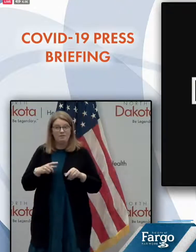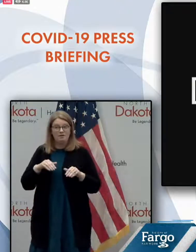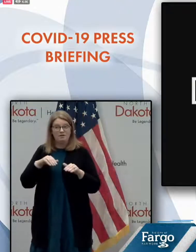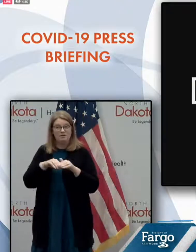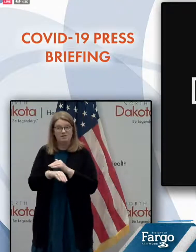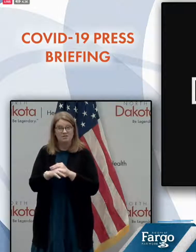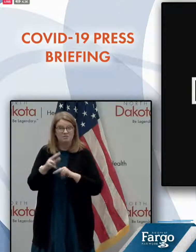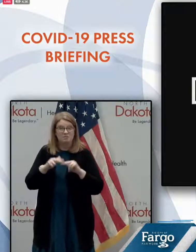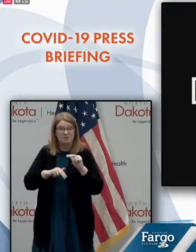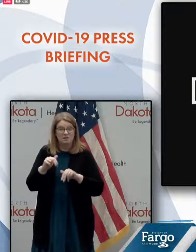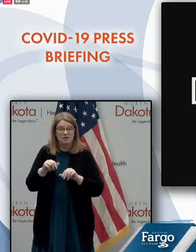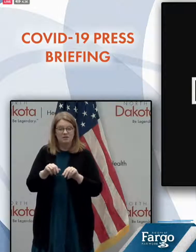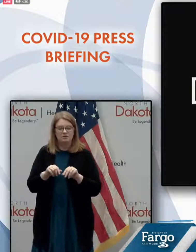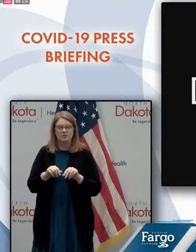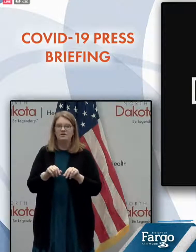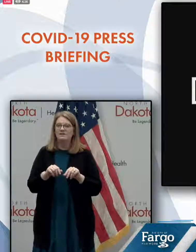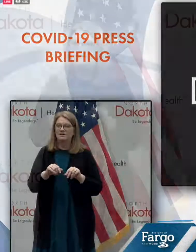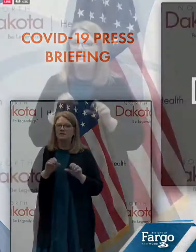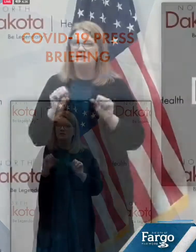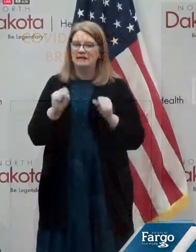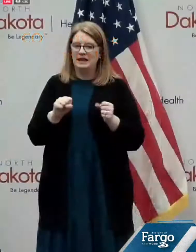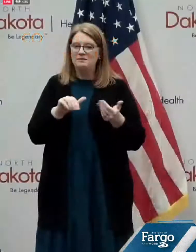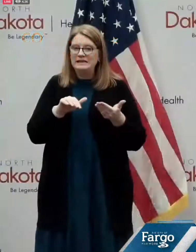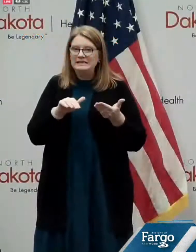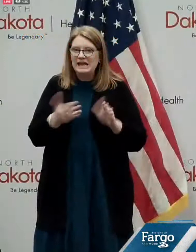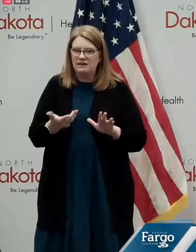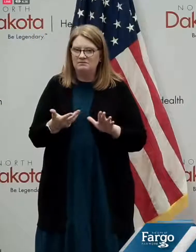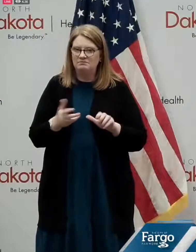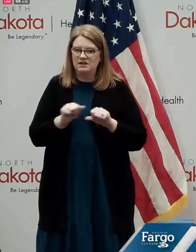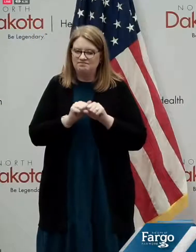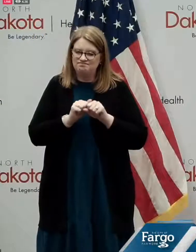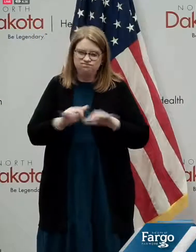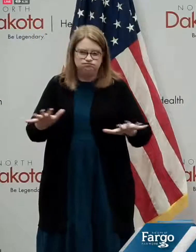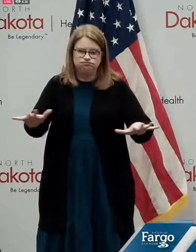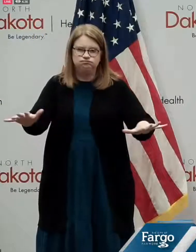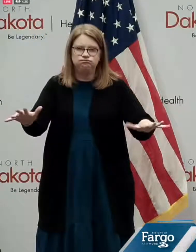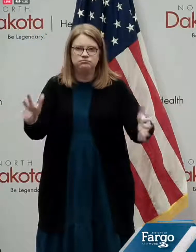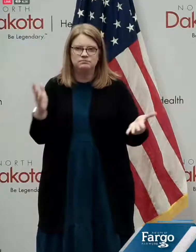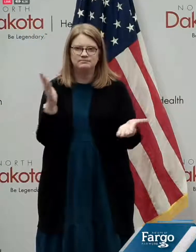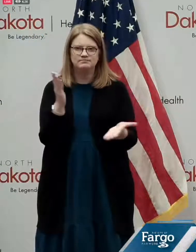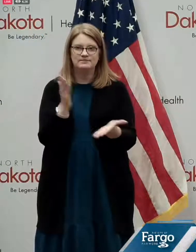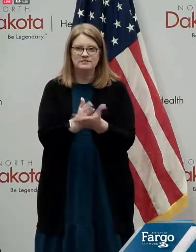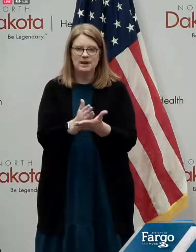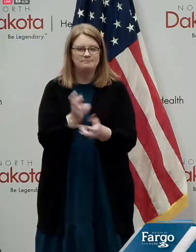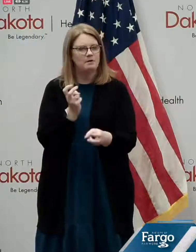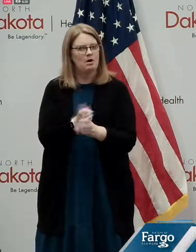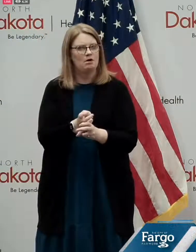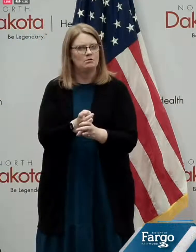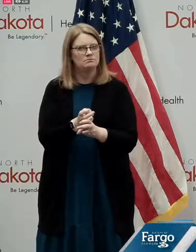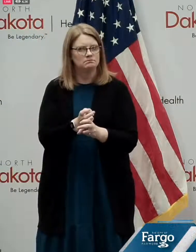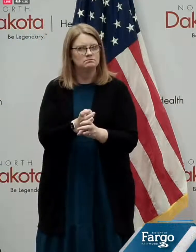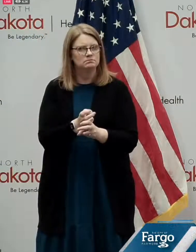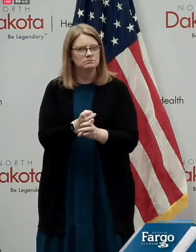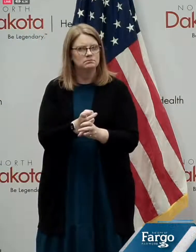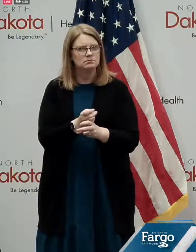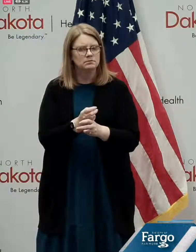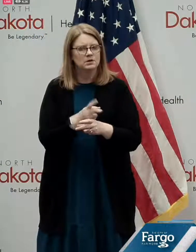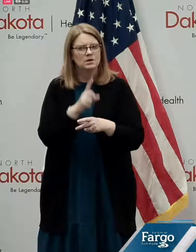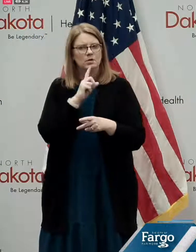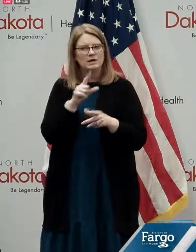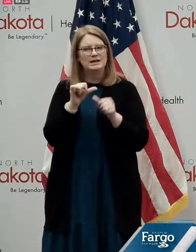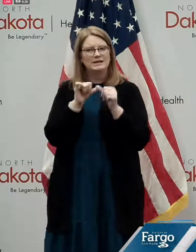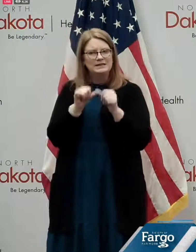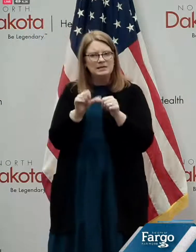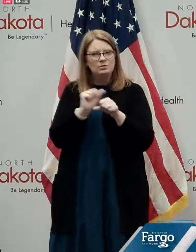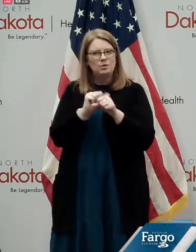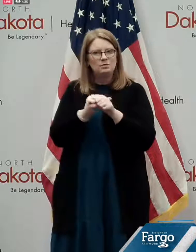we know that it can be deadly and difficult to eradicate. But again, we'll continue working with all of those teams, and